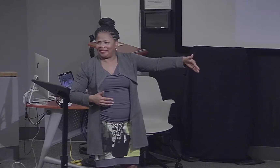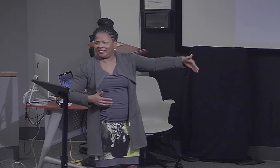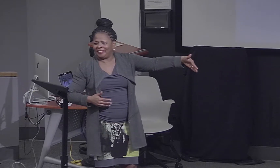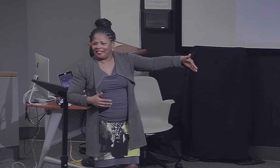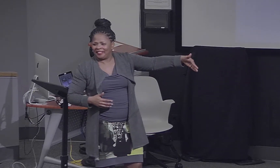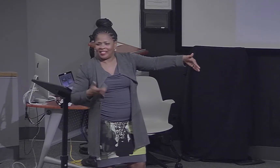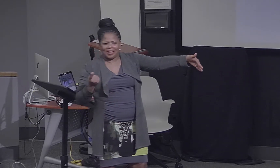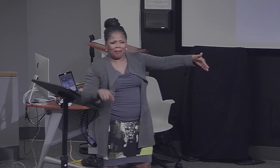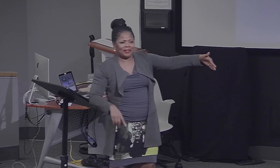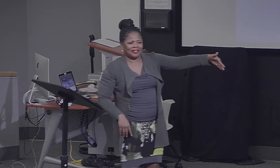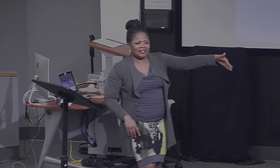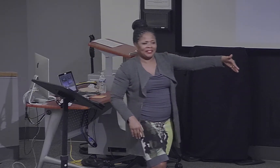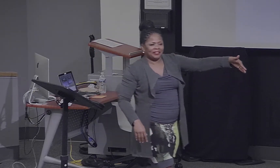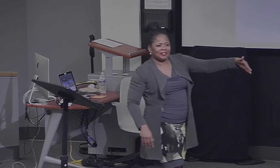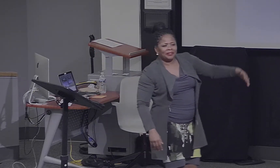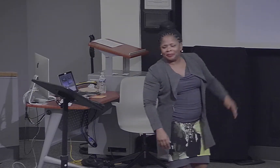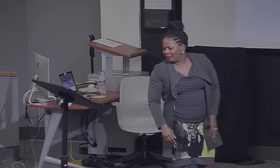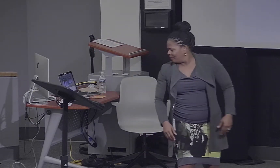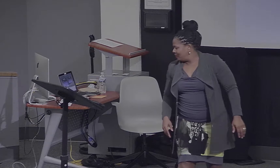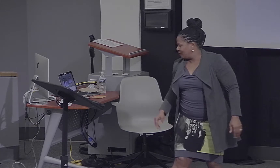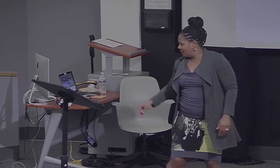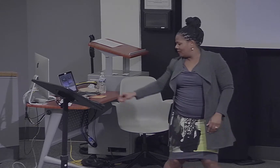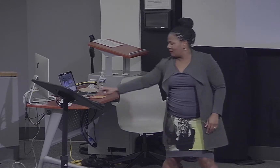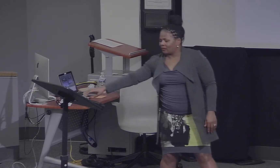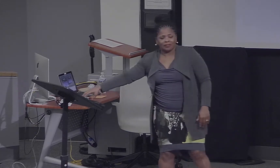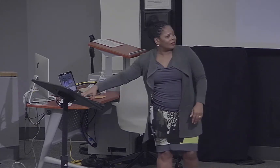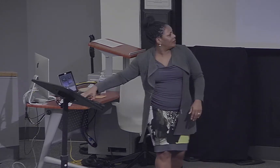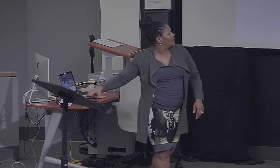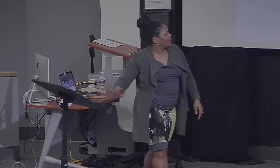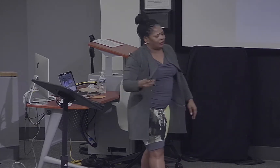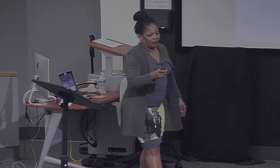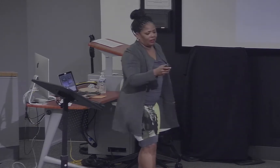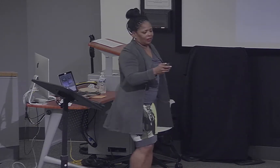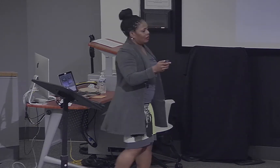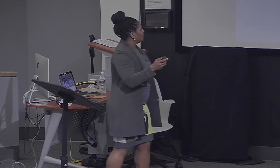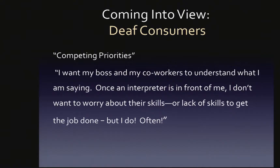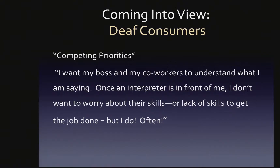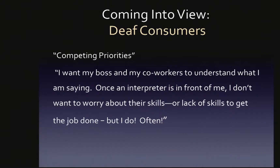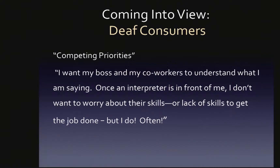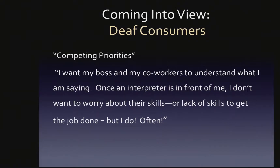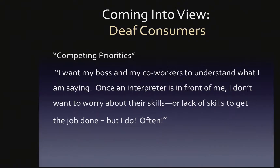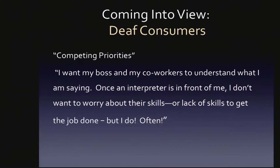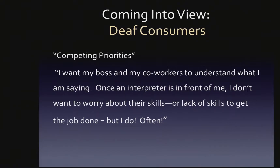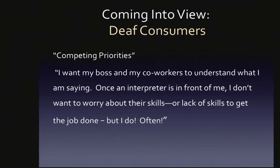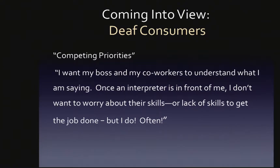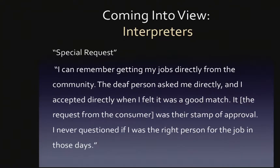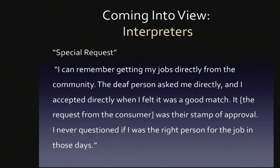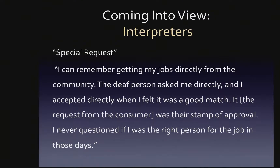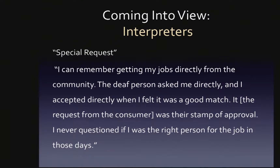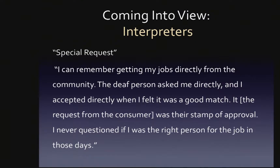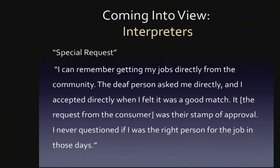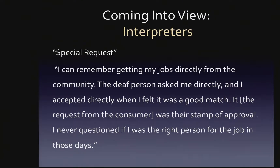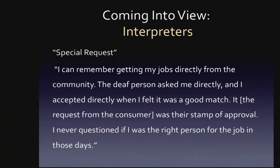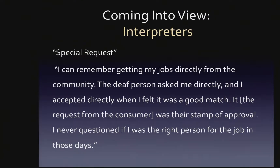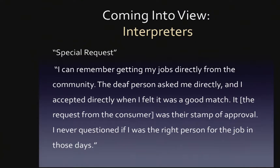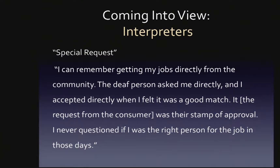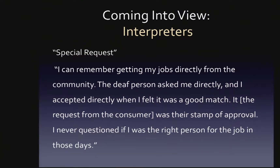initial request process, but not involved in the process between that request going to a scheduler and an interpreter being